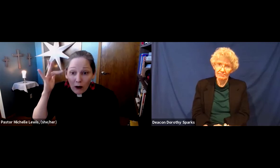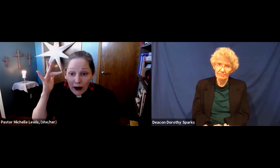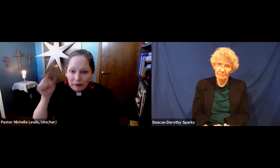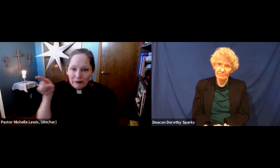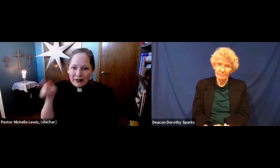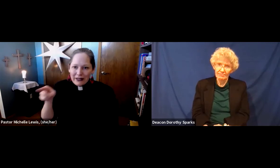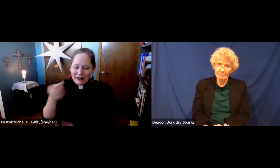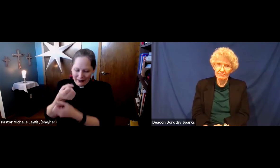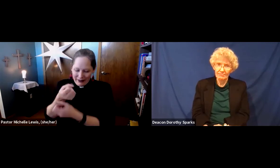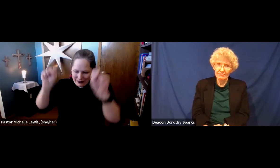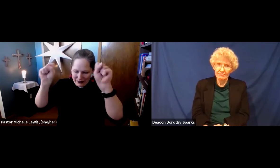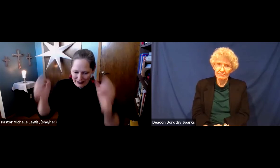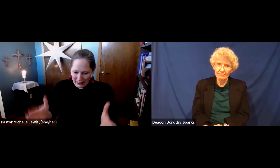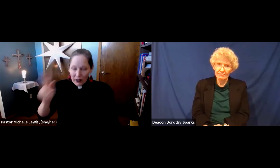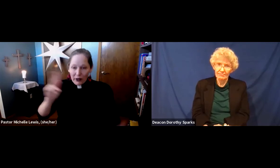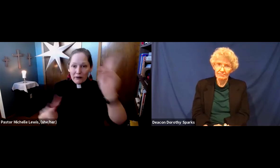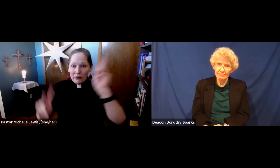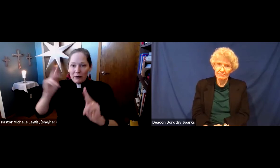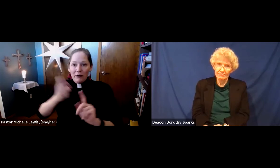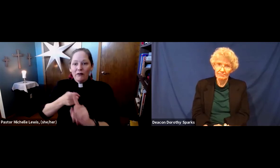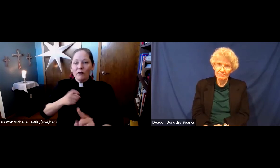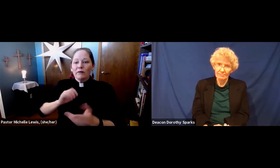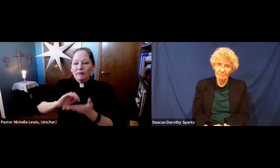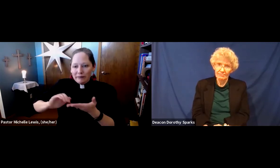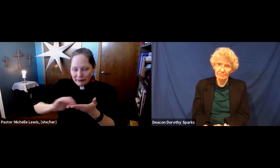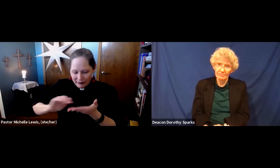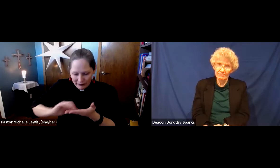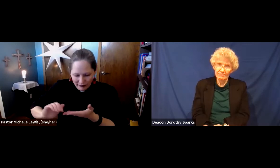because he will save the people from their sins.